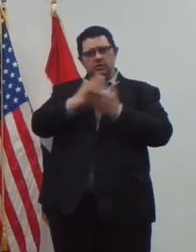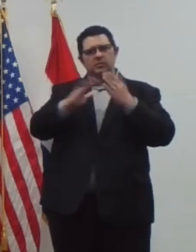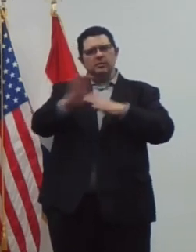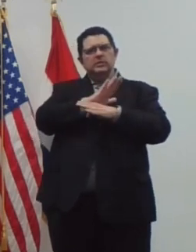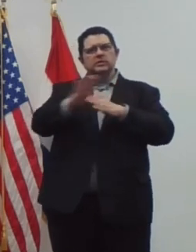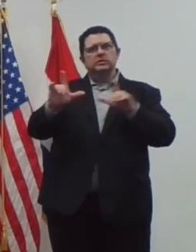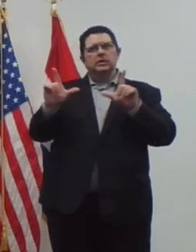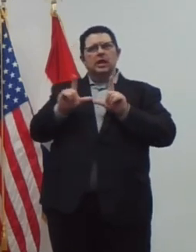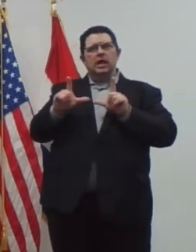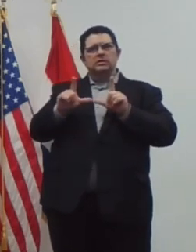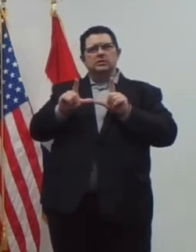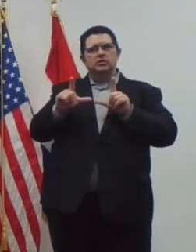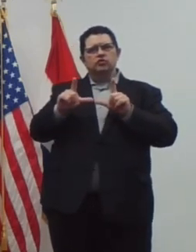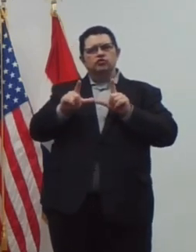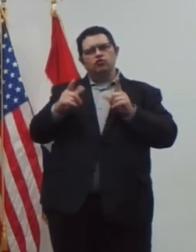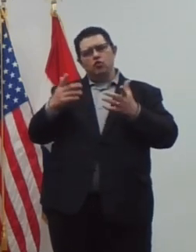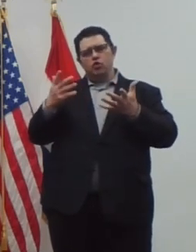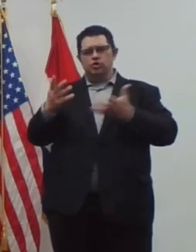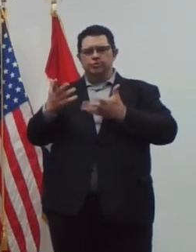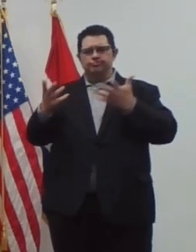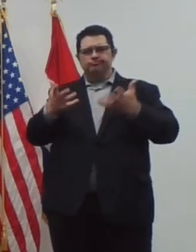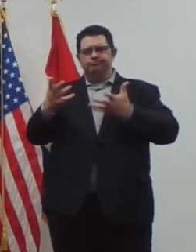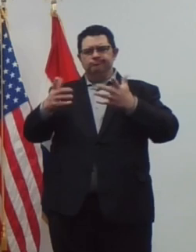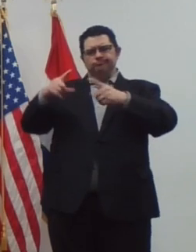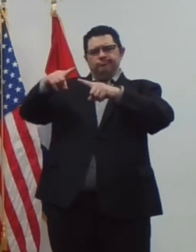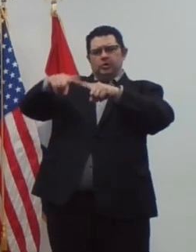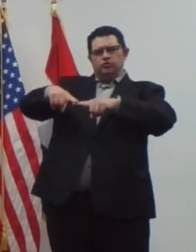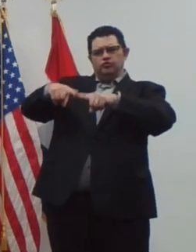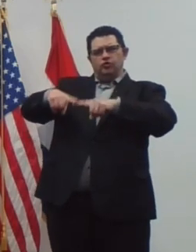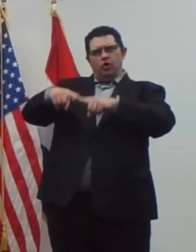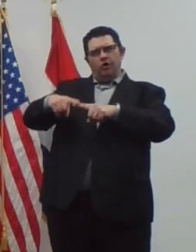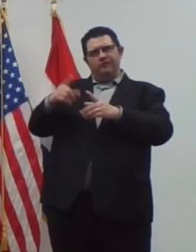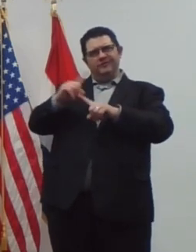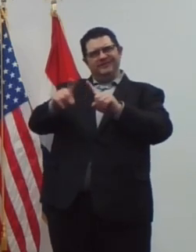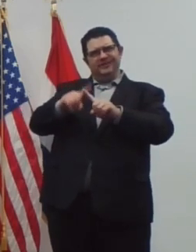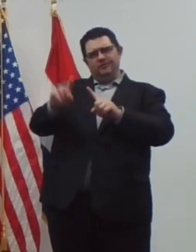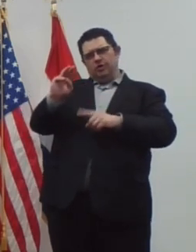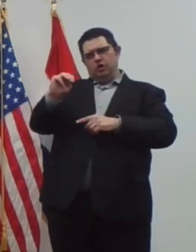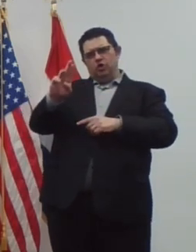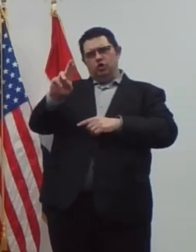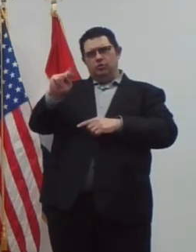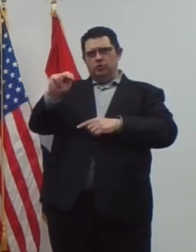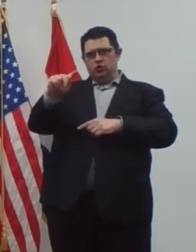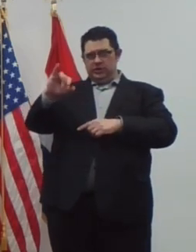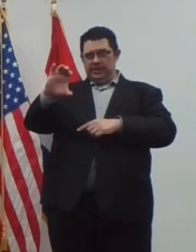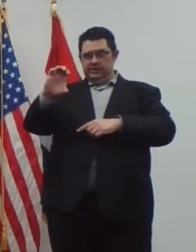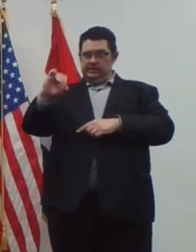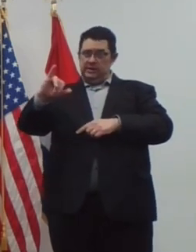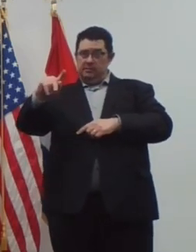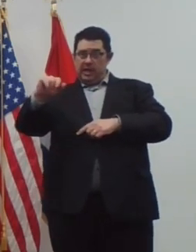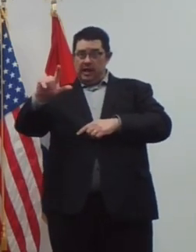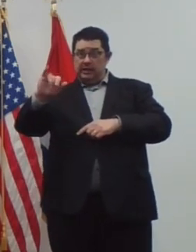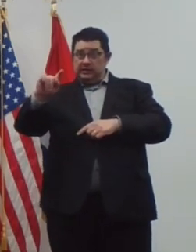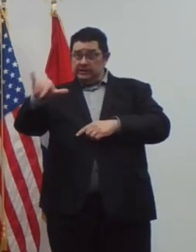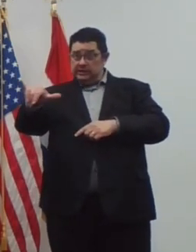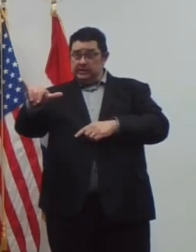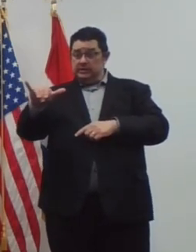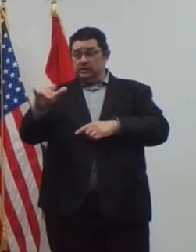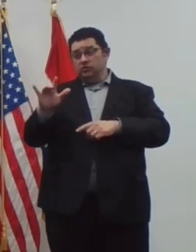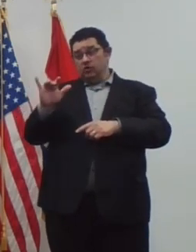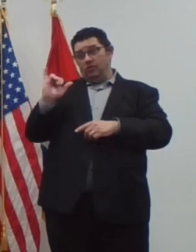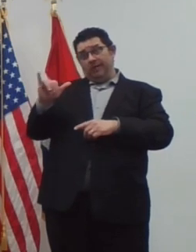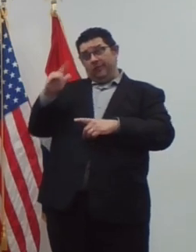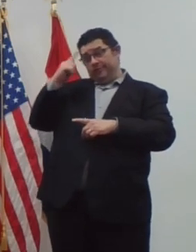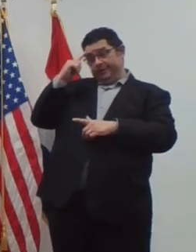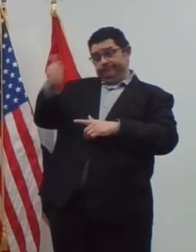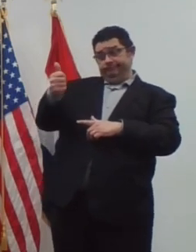are under the determination of municipalities. So a lot of that decision will fall to the municipality where that restaurant